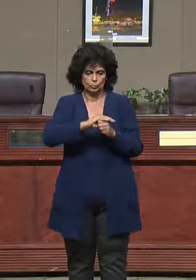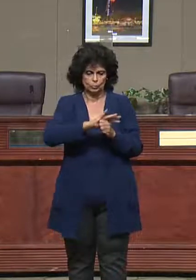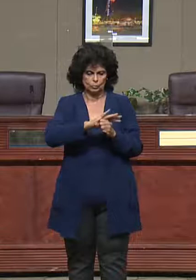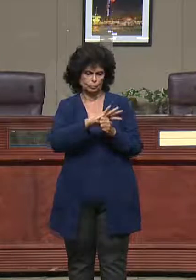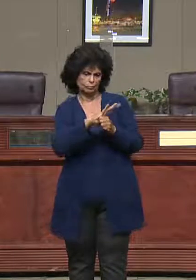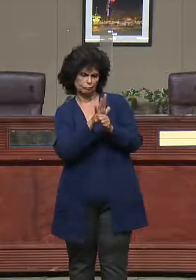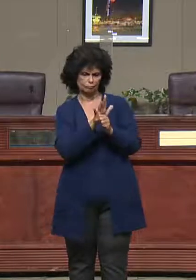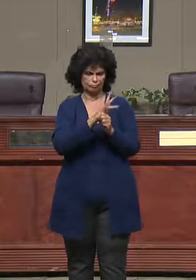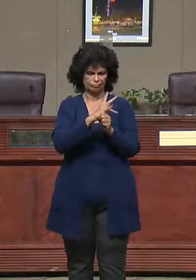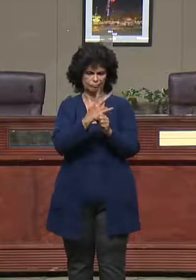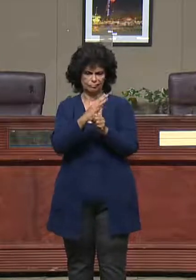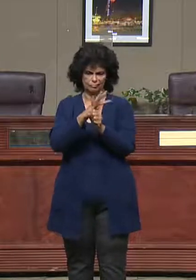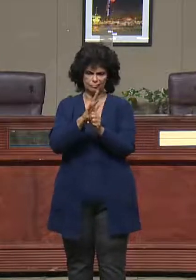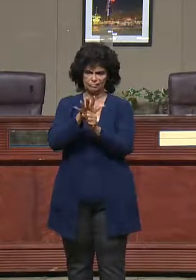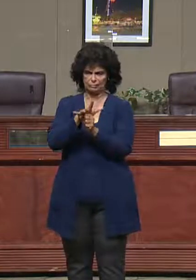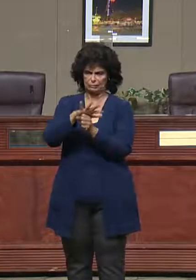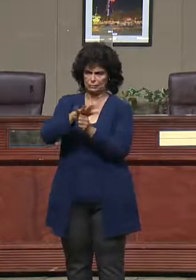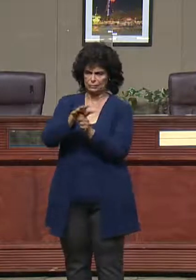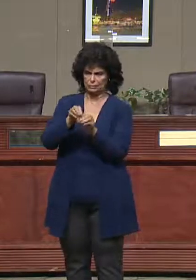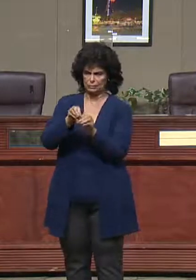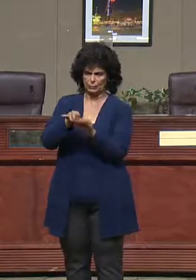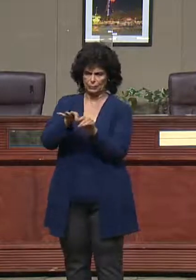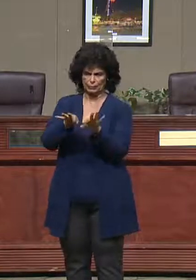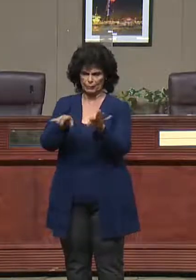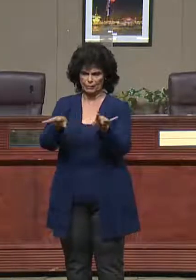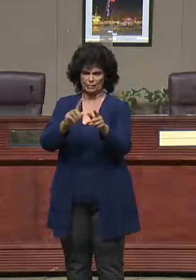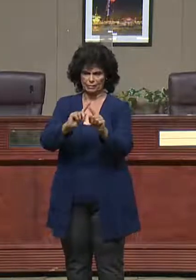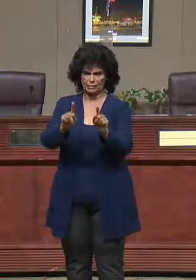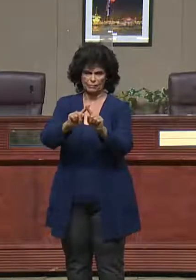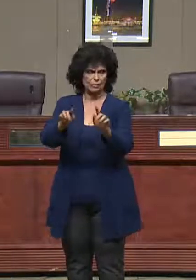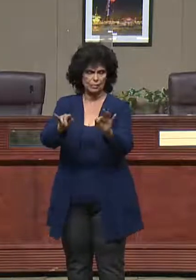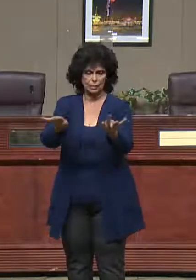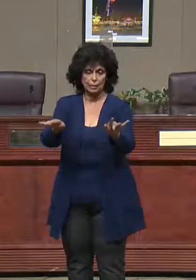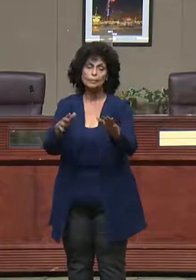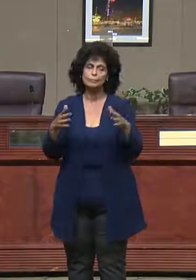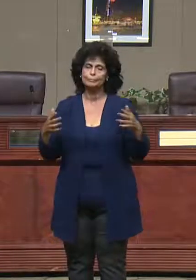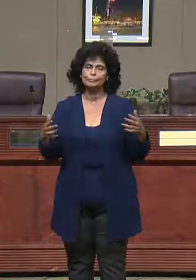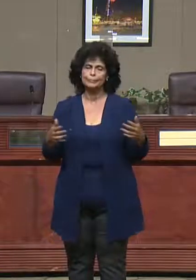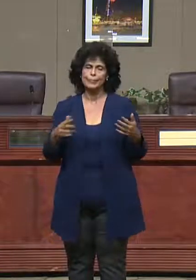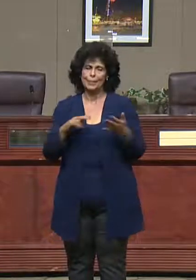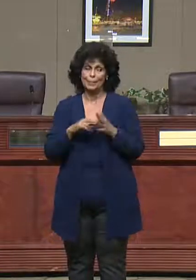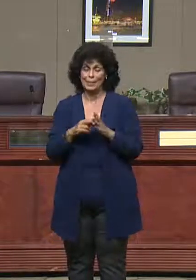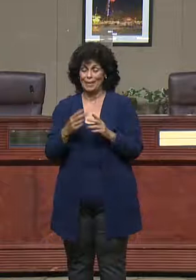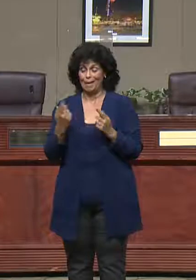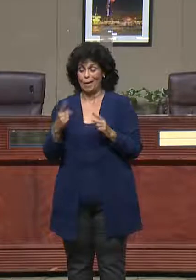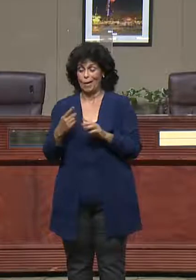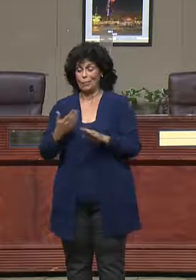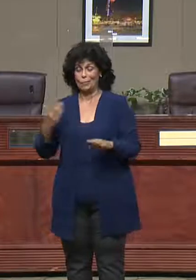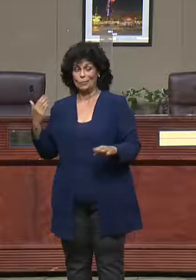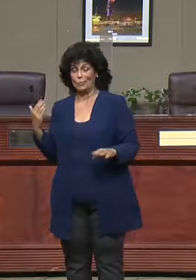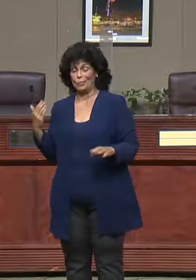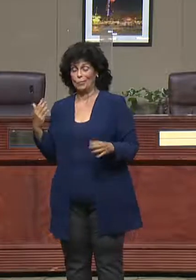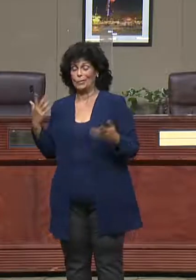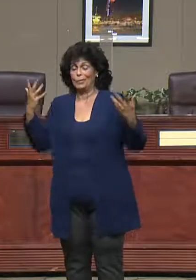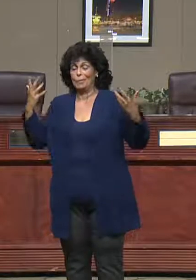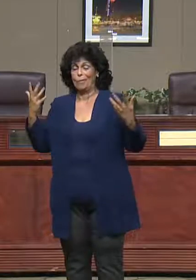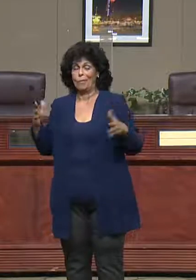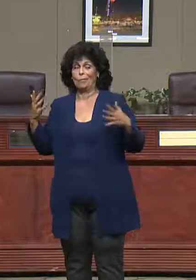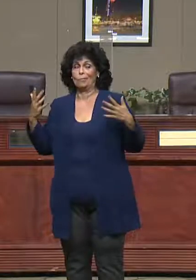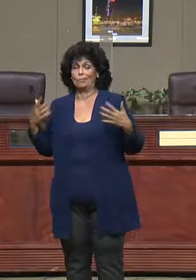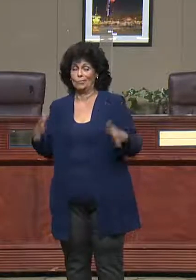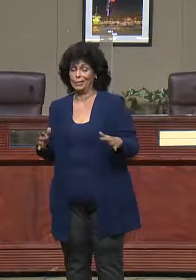stream may spread across the world, it could be already across the world, because it's not a case that was identified